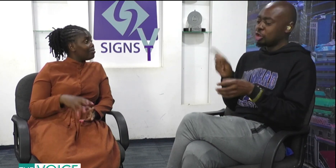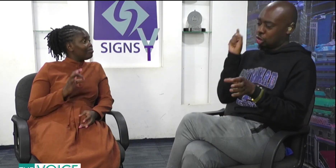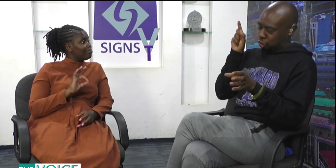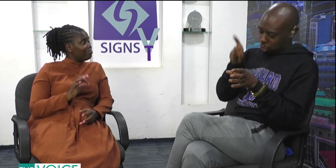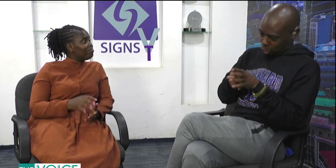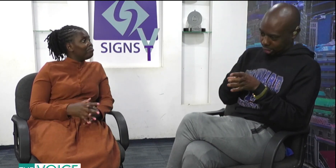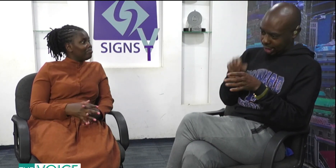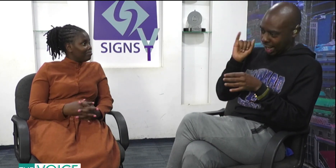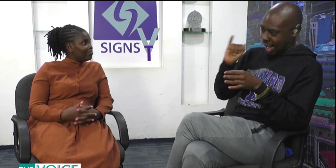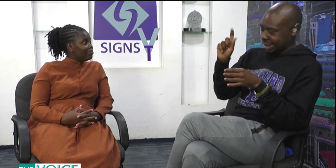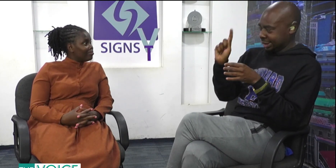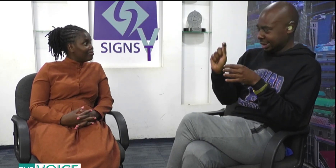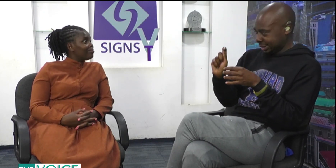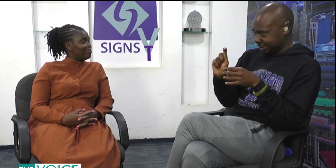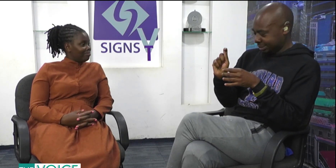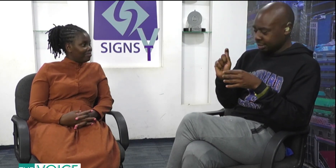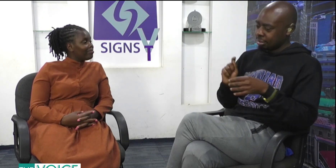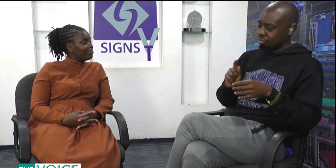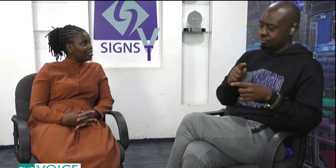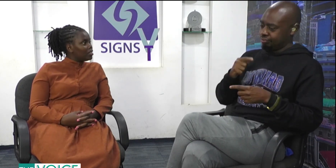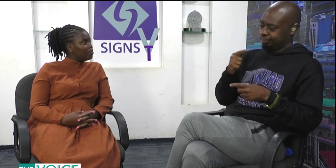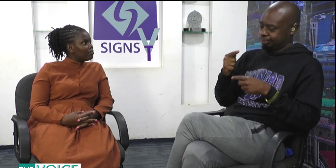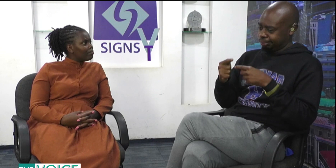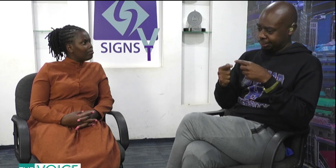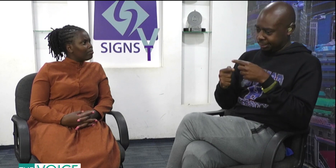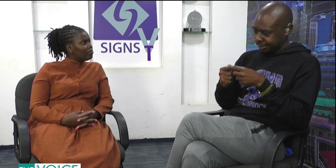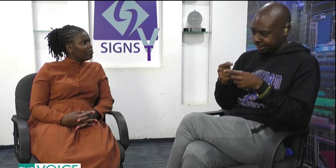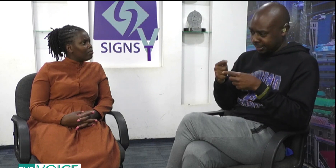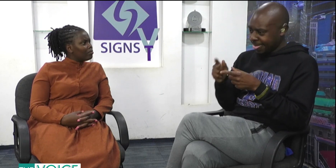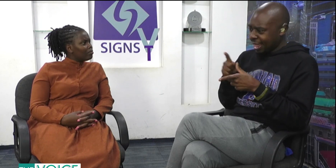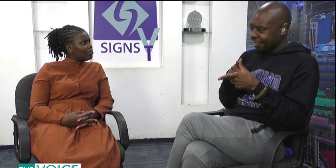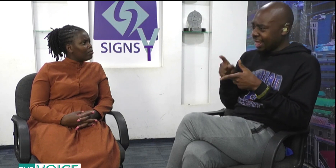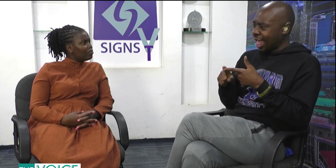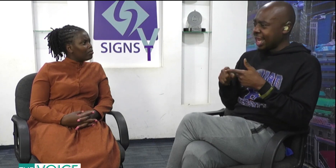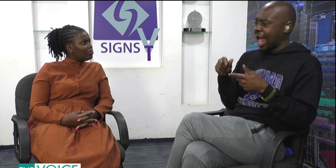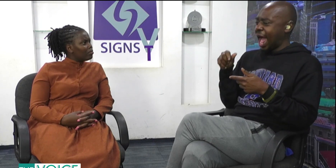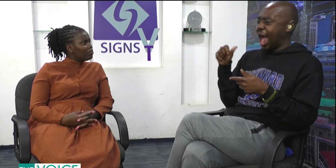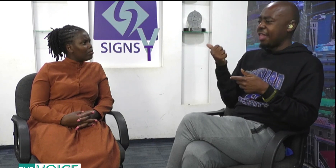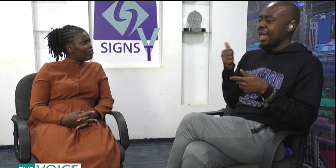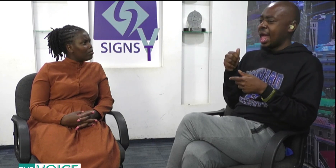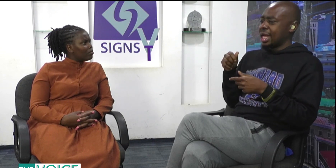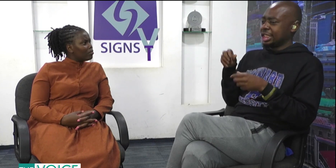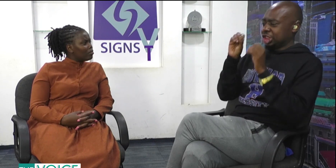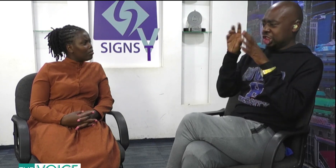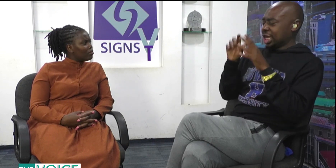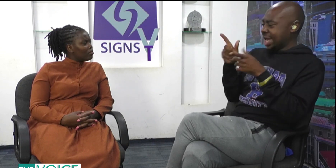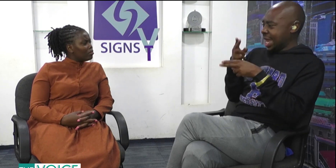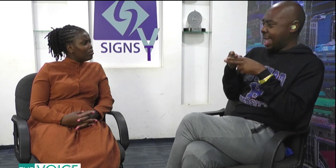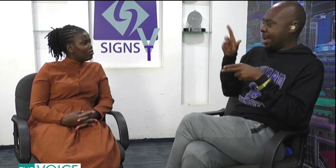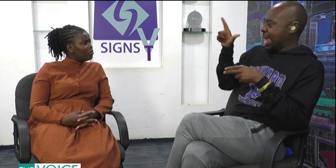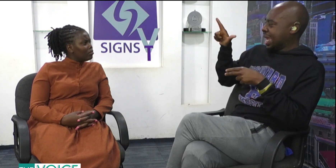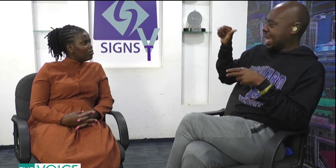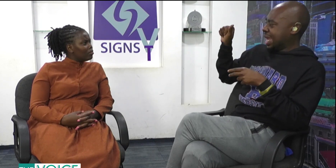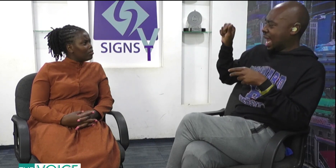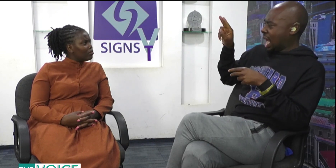Elvis, Information Technology, and Elvis. We were with Elvis in the same class. So I continued with learning